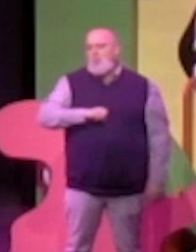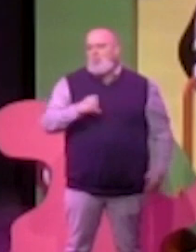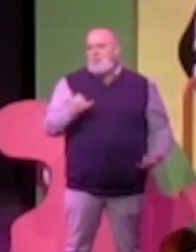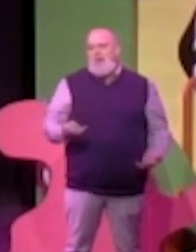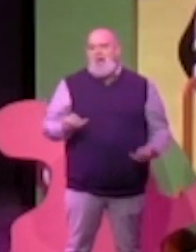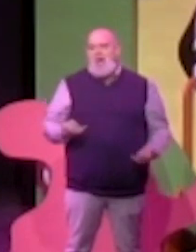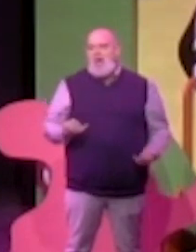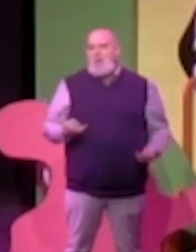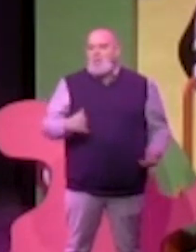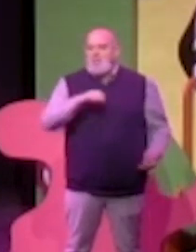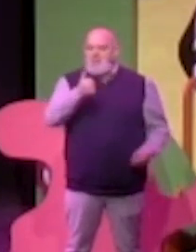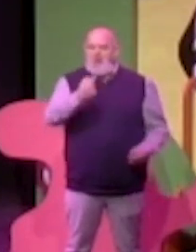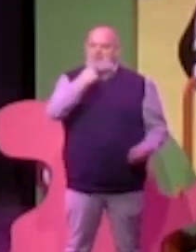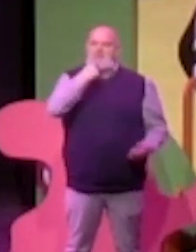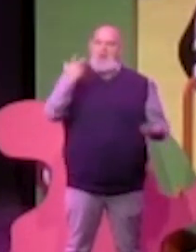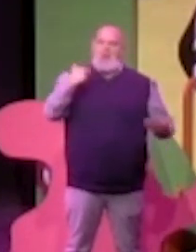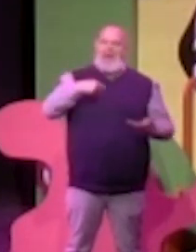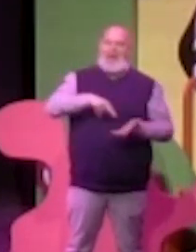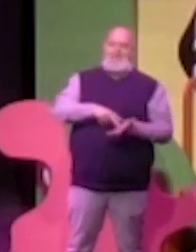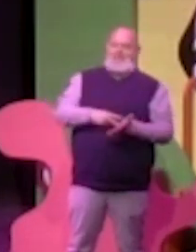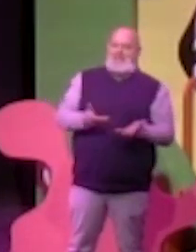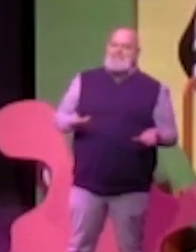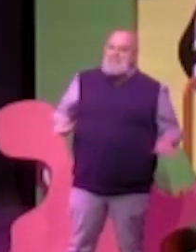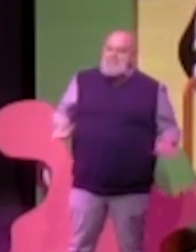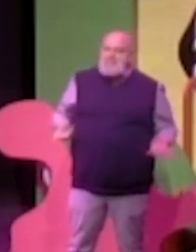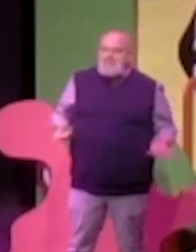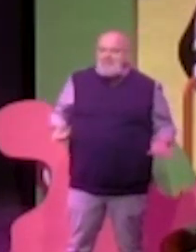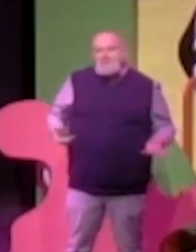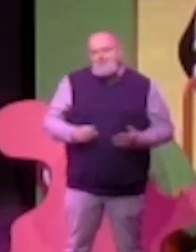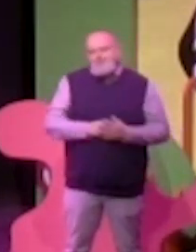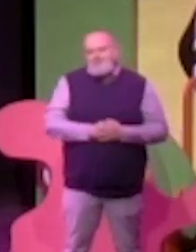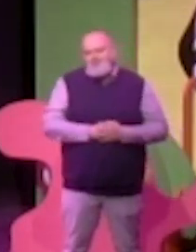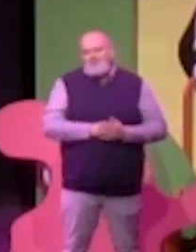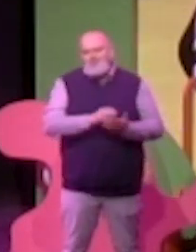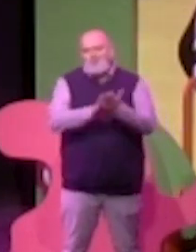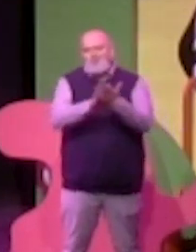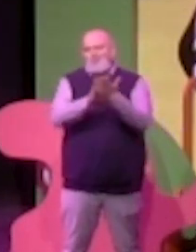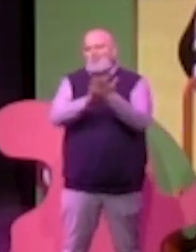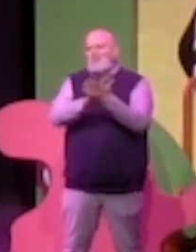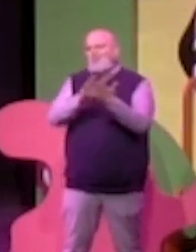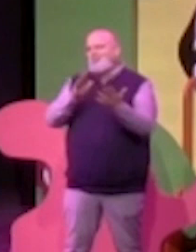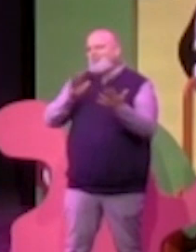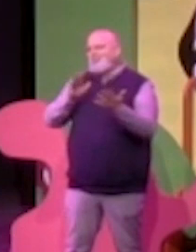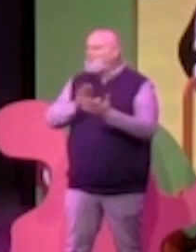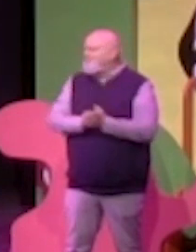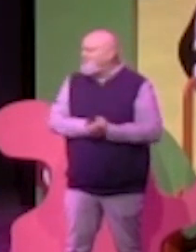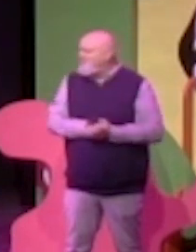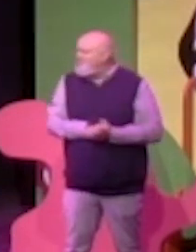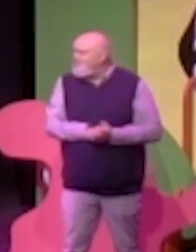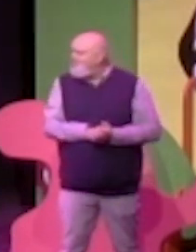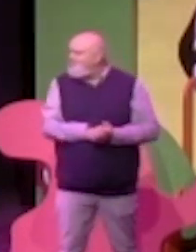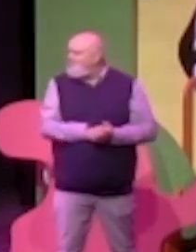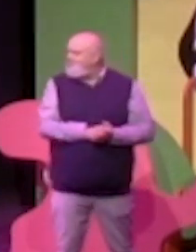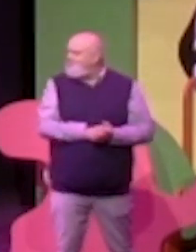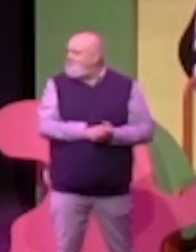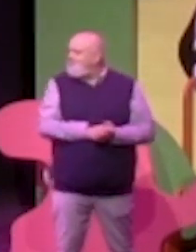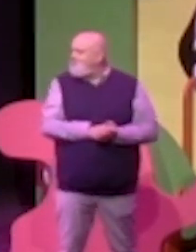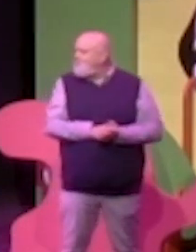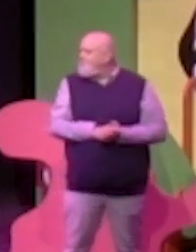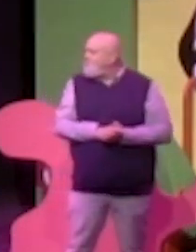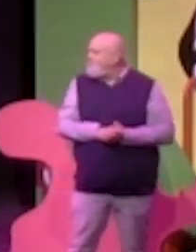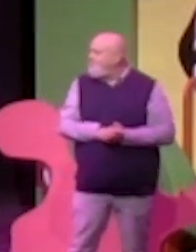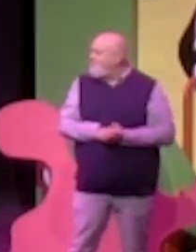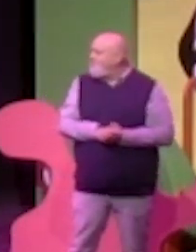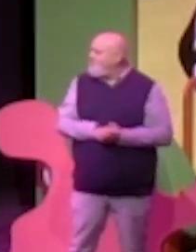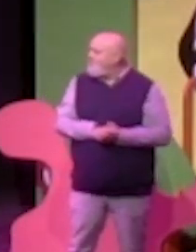not say what I mean or what I want to say. It's like, you know, it's going to take a lot. It's going to take a lot. Jennifer, you're